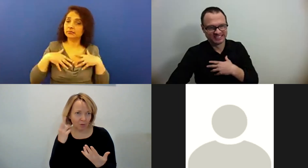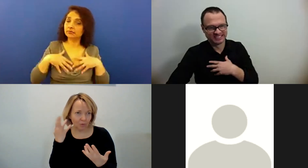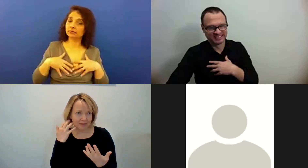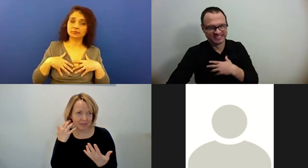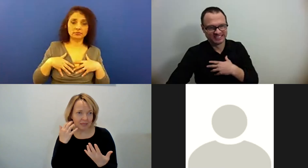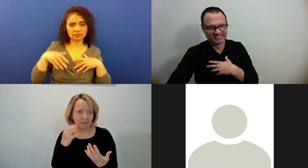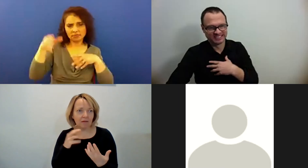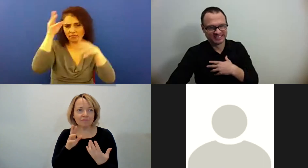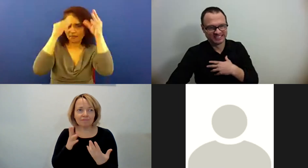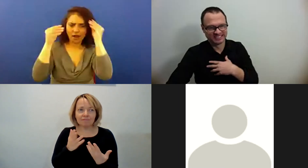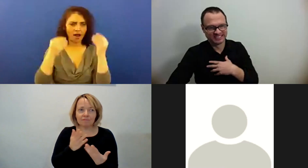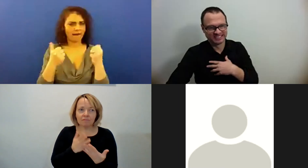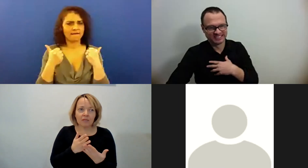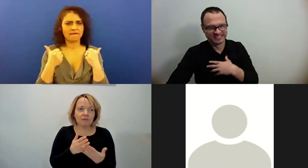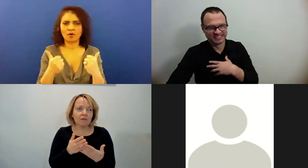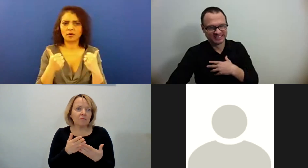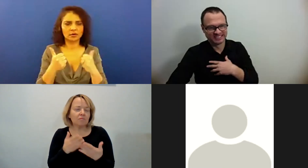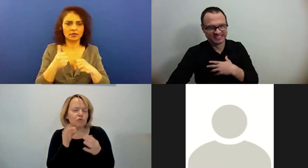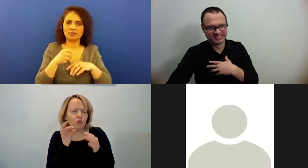And this deaf girl